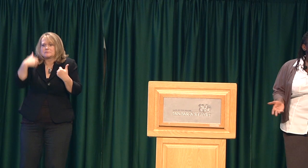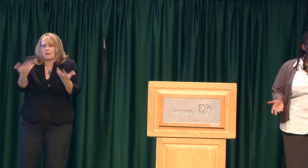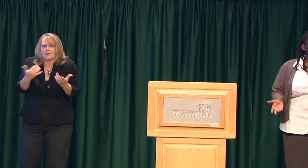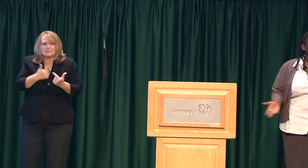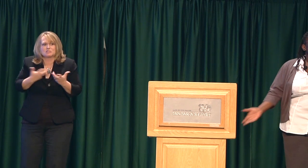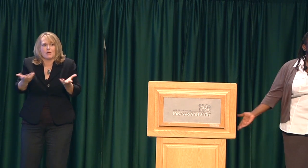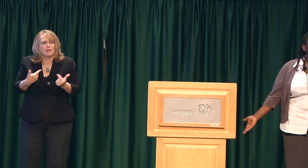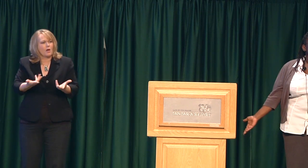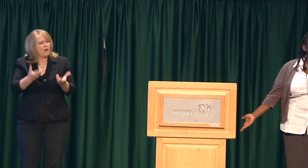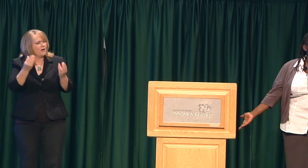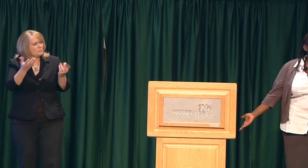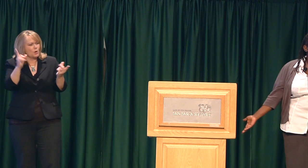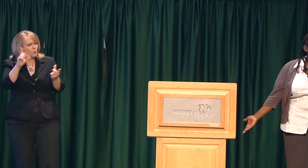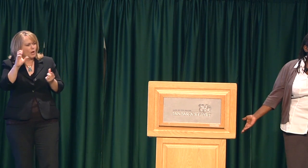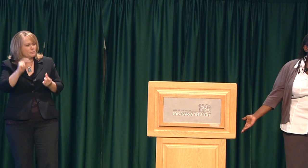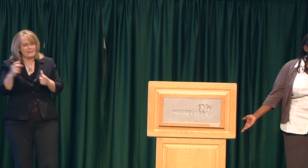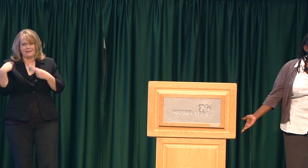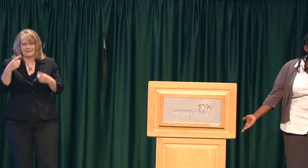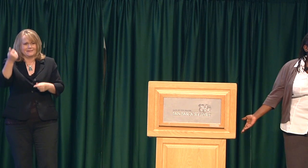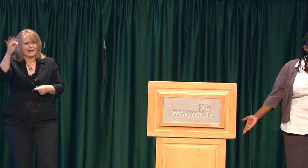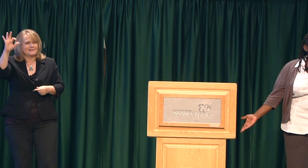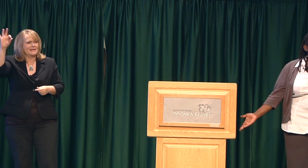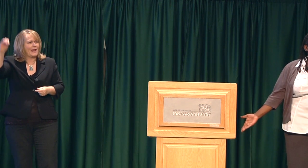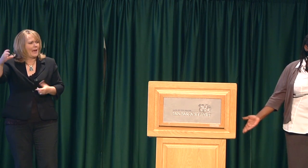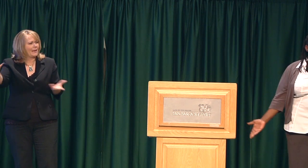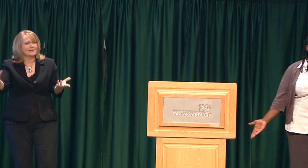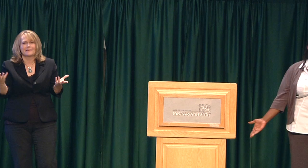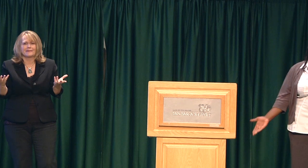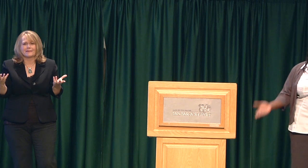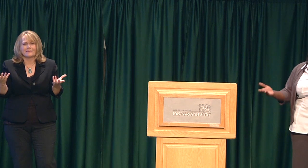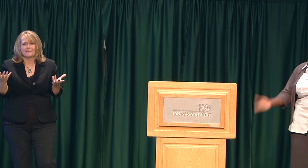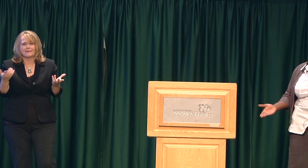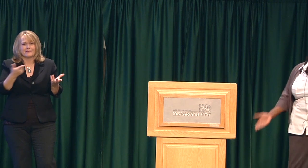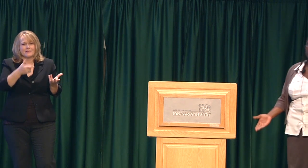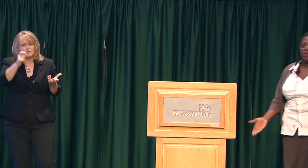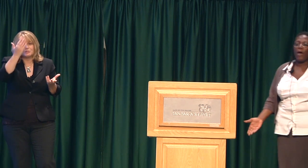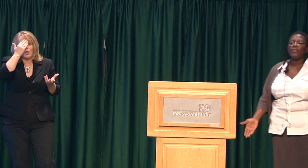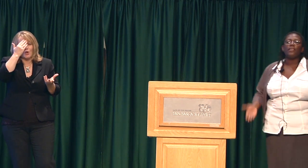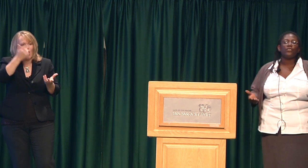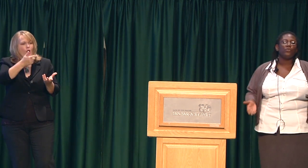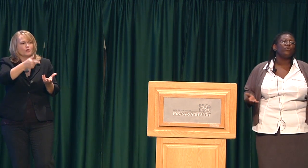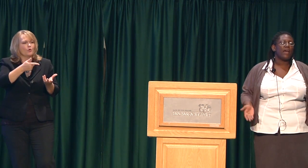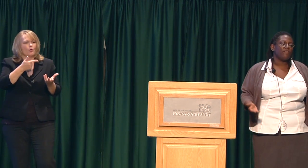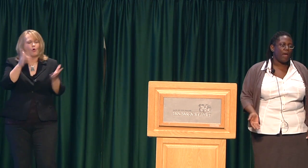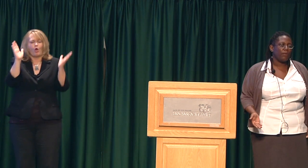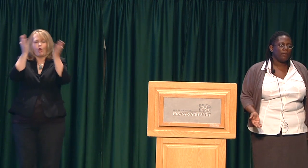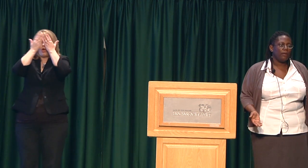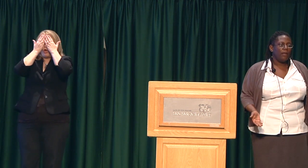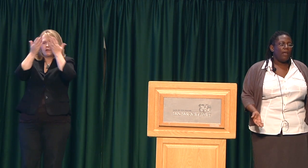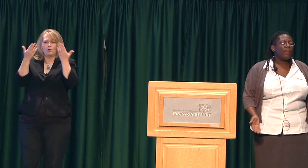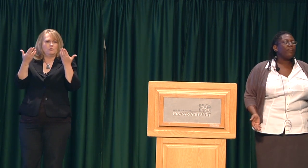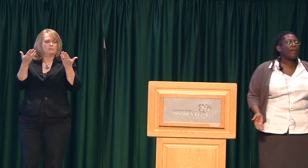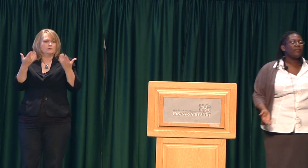know why they don't know. It's been around since 1990. How is this escaping them? I think they choose not to know. I think they choose not to follow